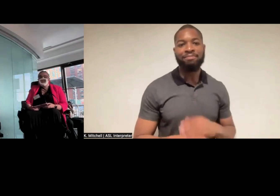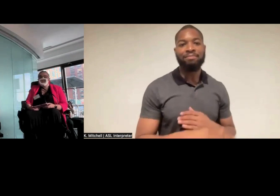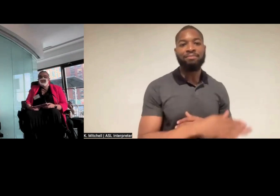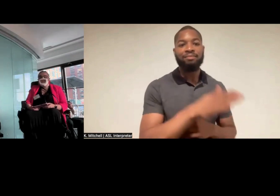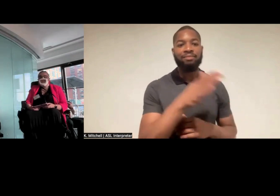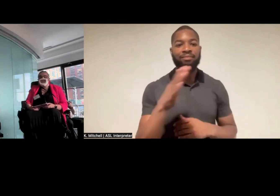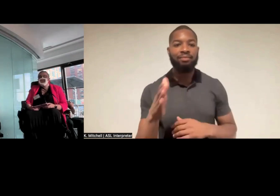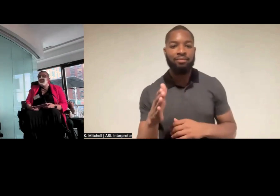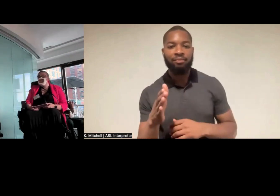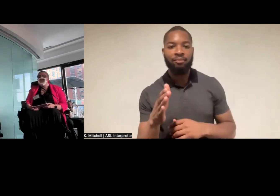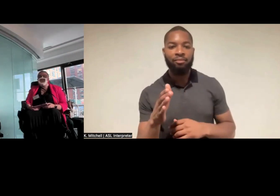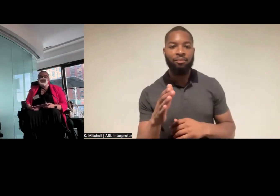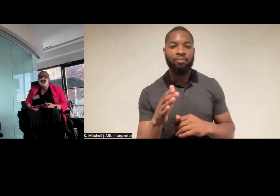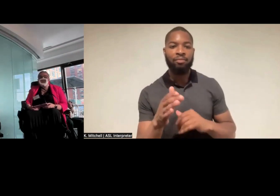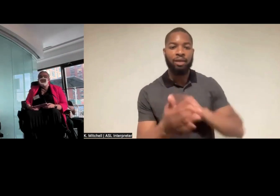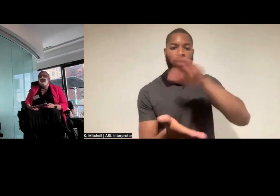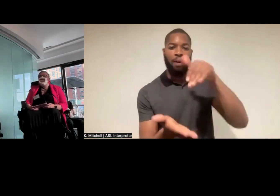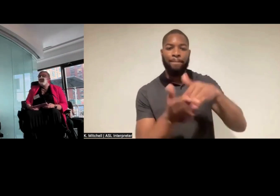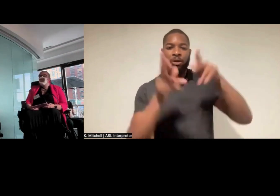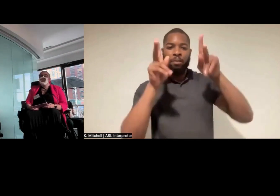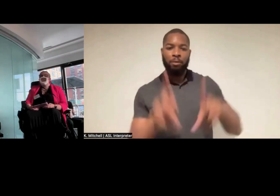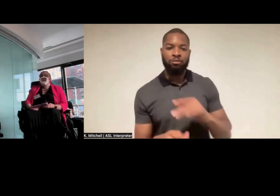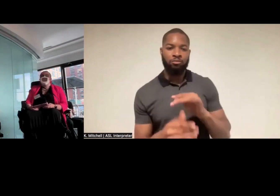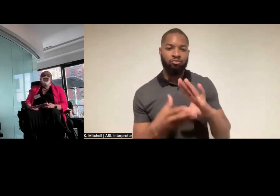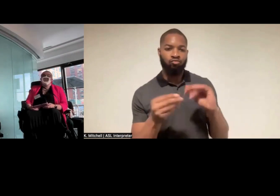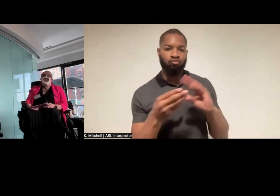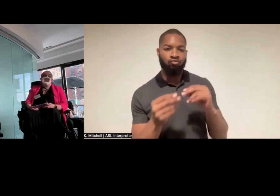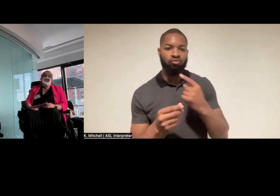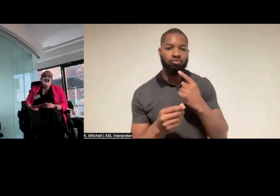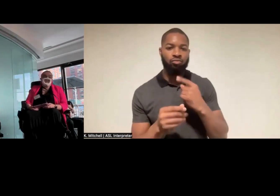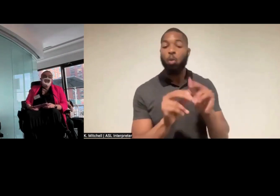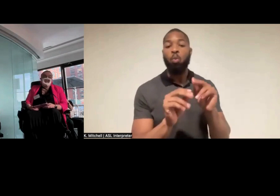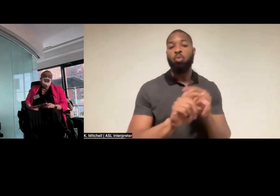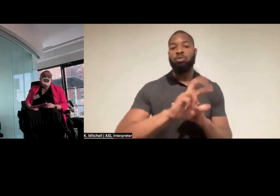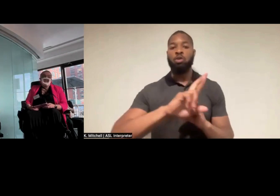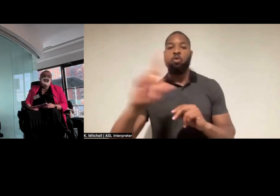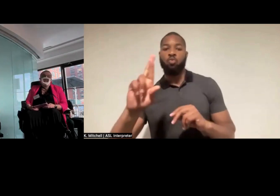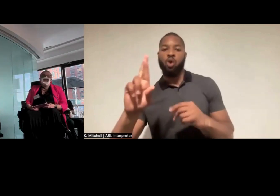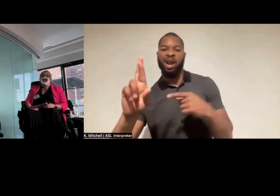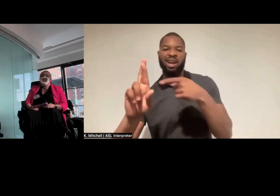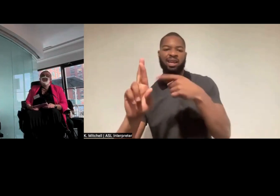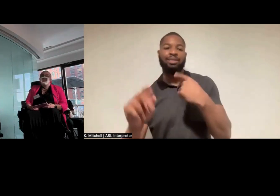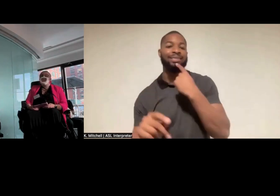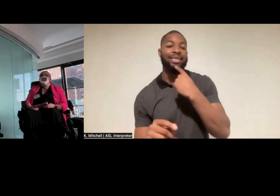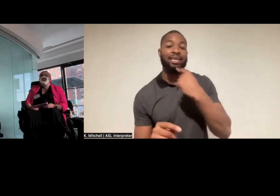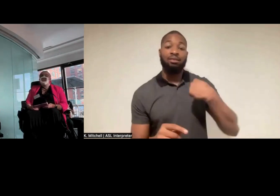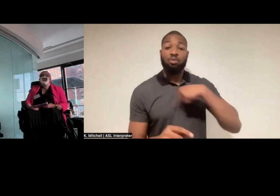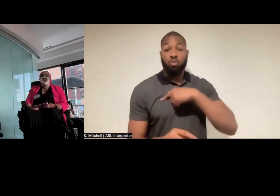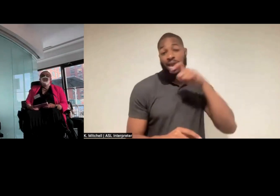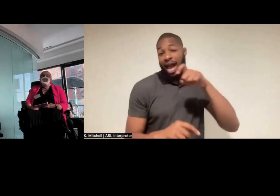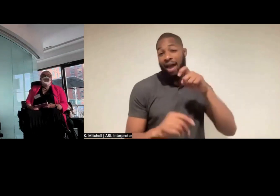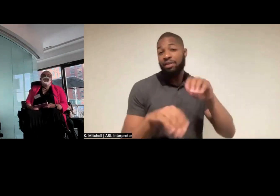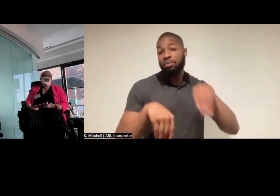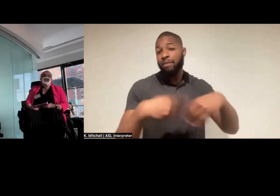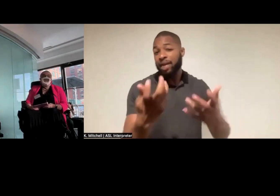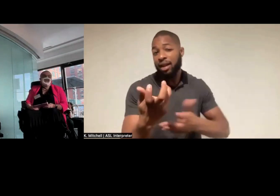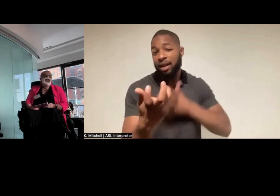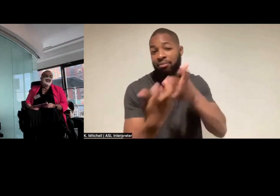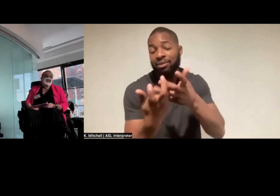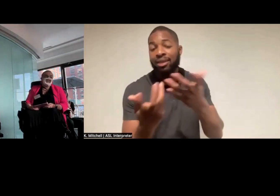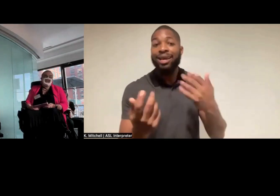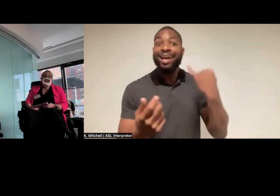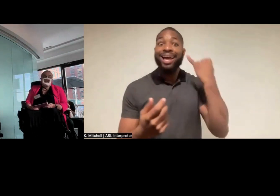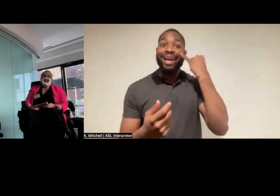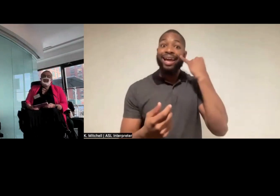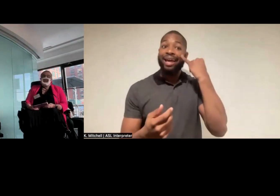accommodation being against the movement. The fact that we have to be accommodated at all means that we're not living up to the ideals of the disability